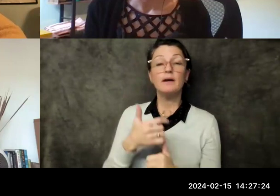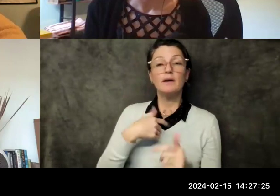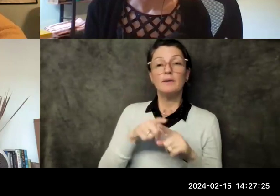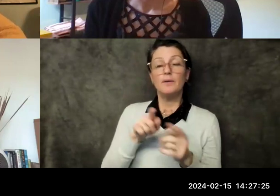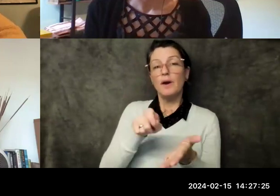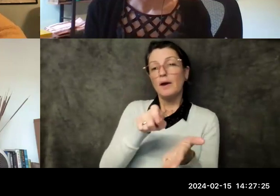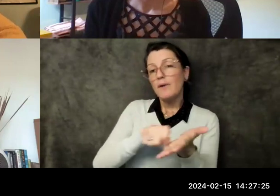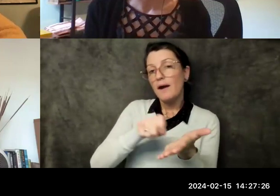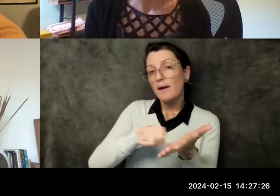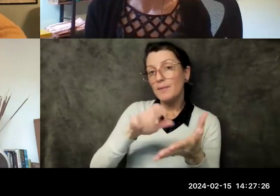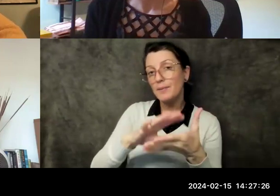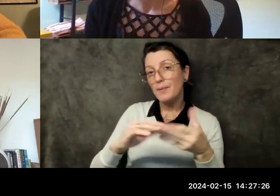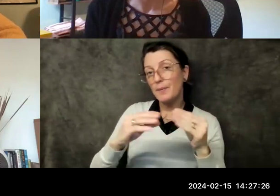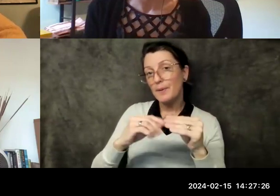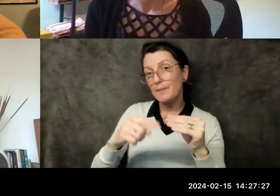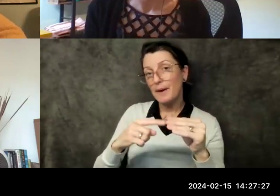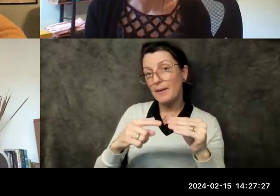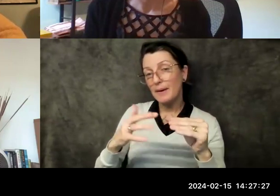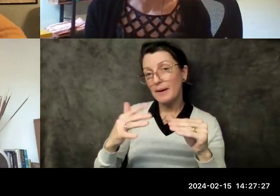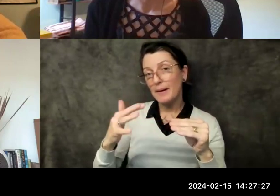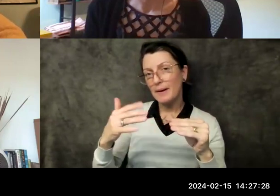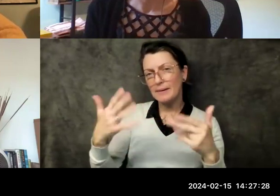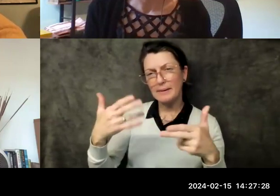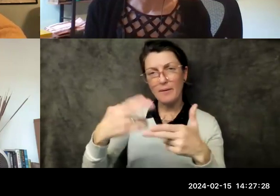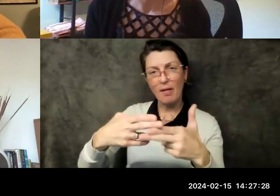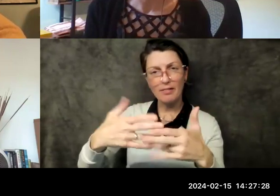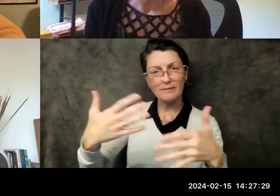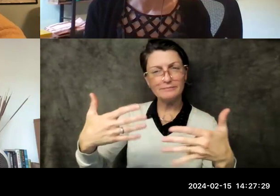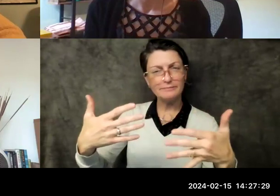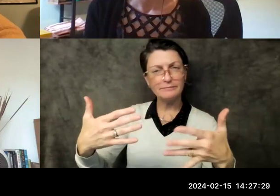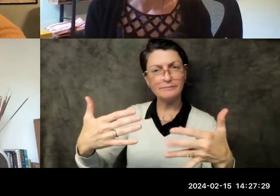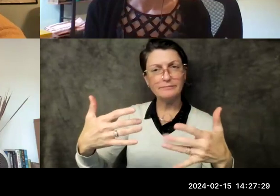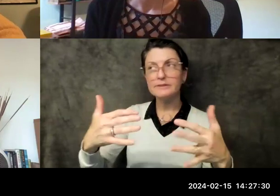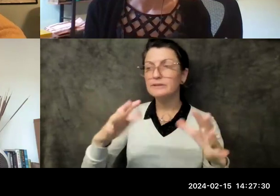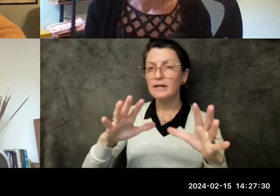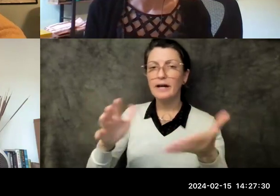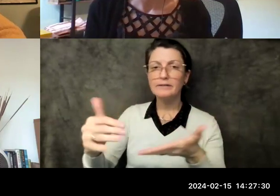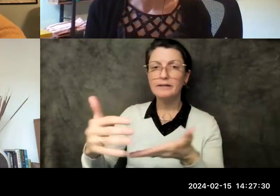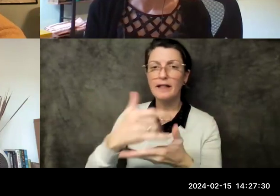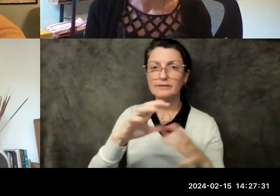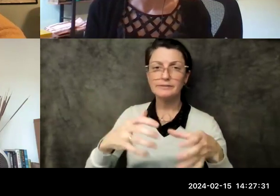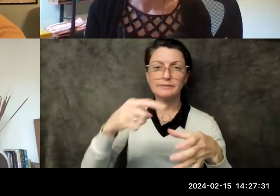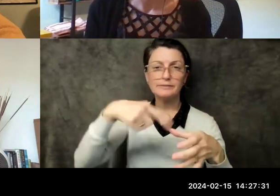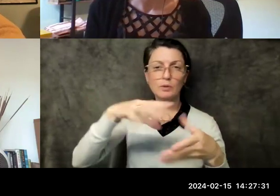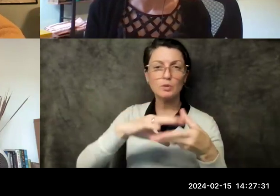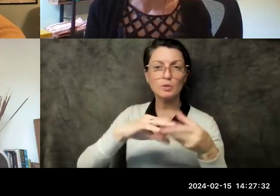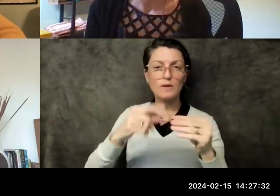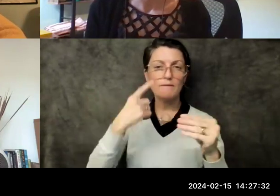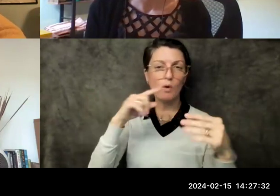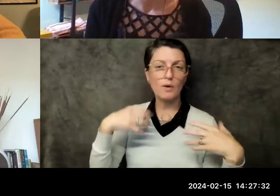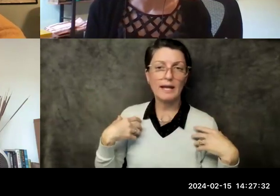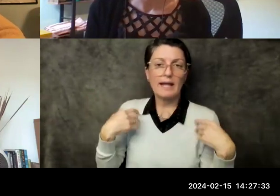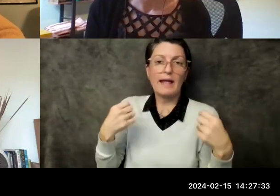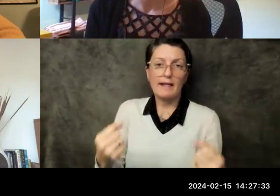been writing, I don't know what to call them. There is like a collection of healing stories, like a chronicle of